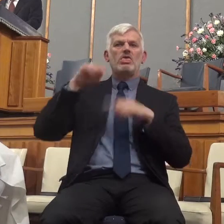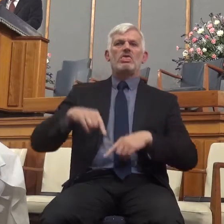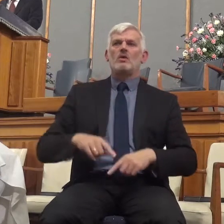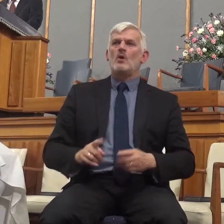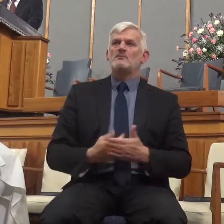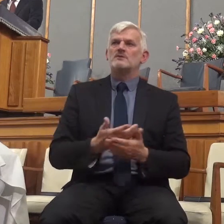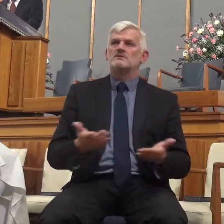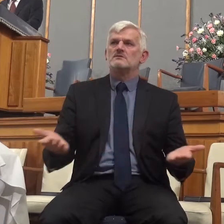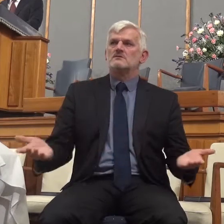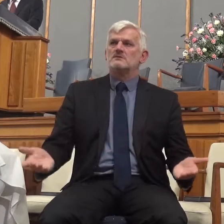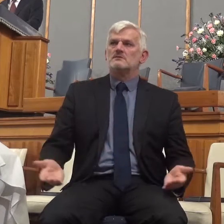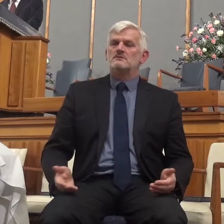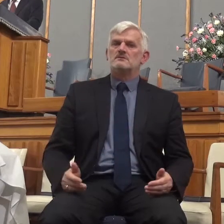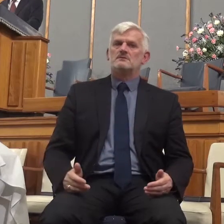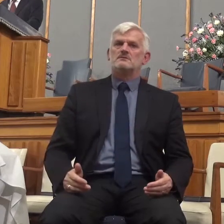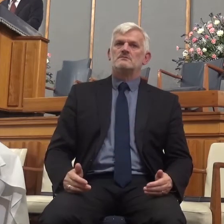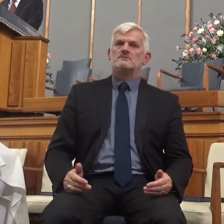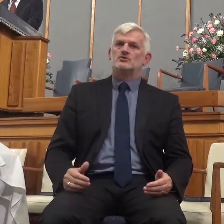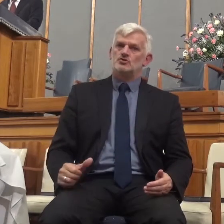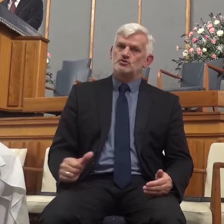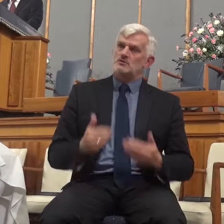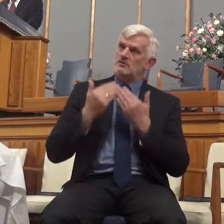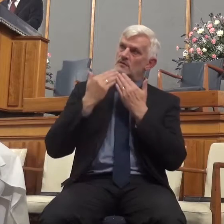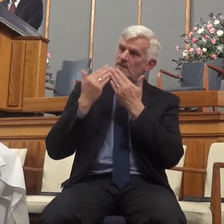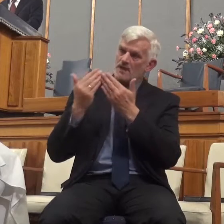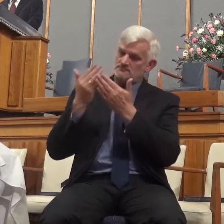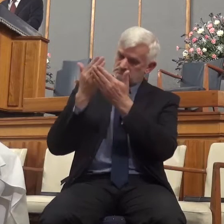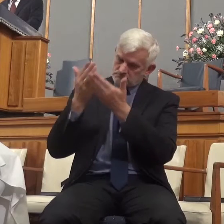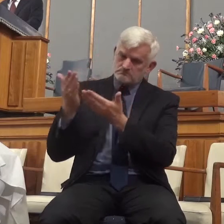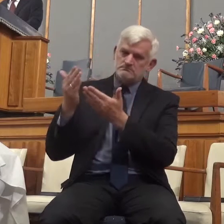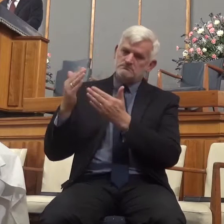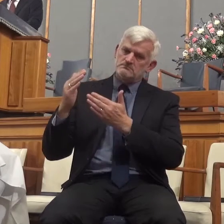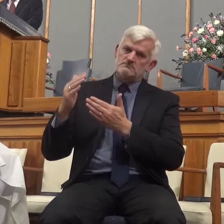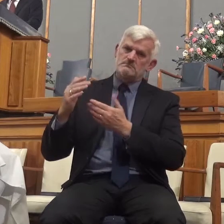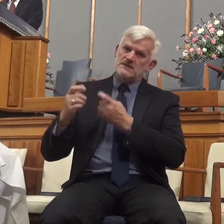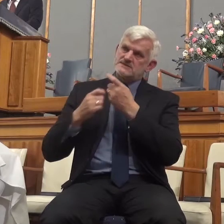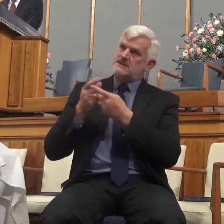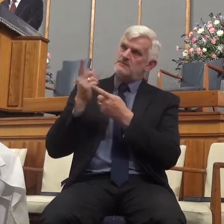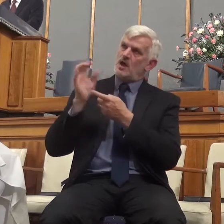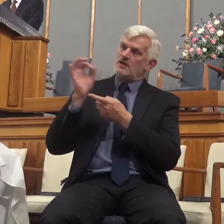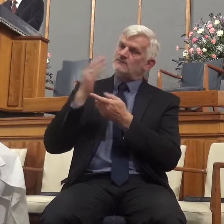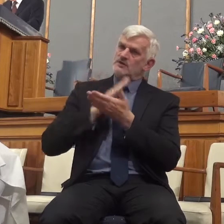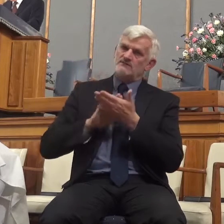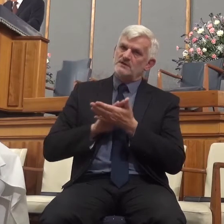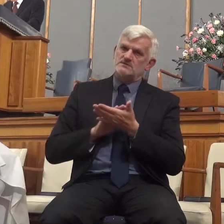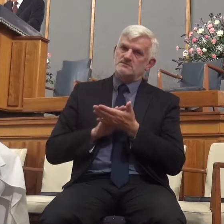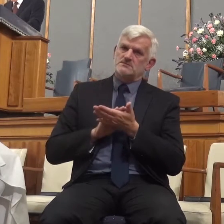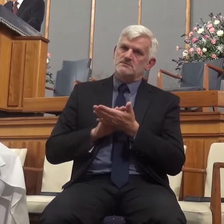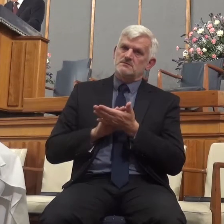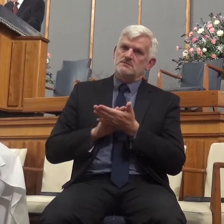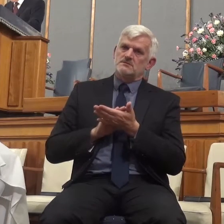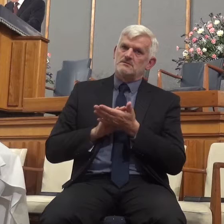him and give him our thanks and our homage and seek that forgiveness that he